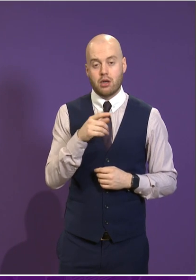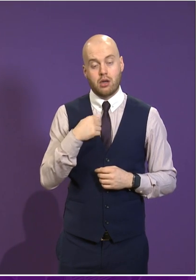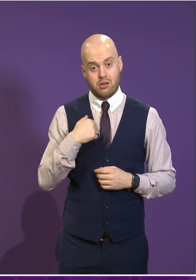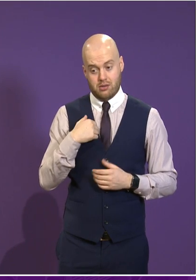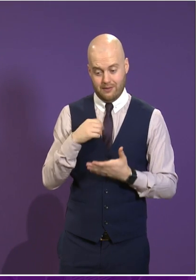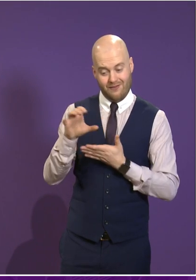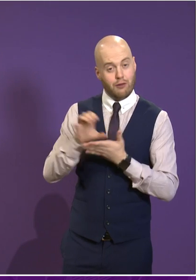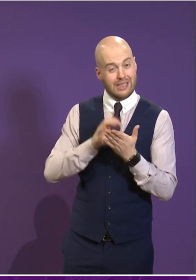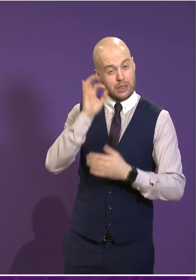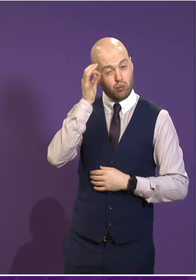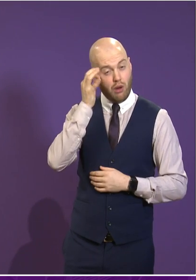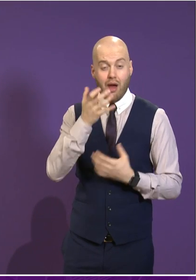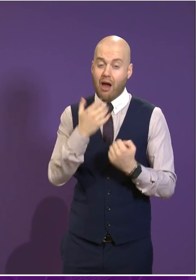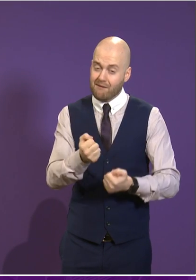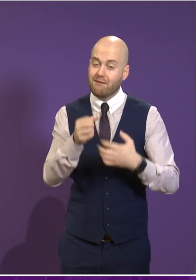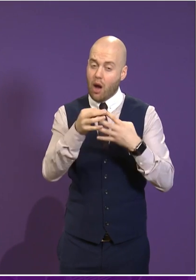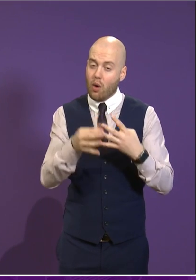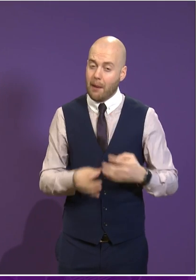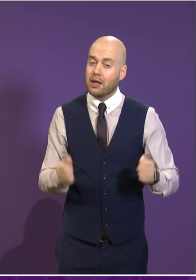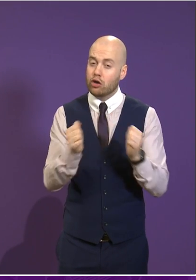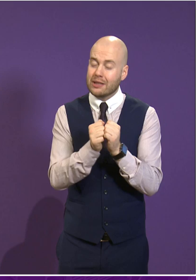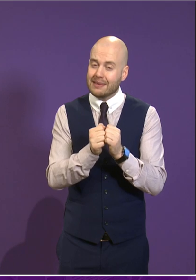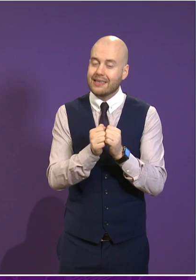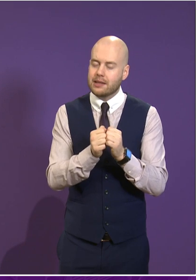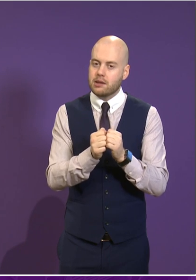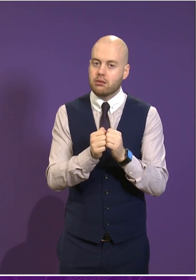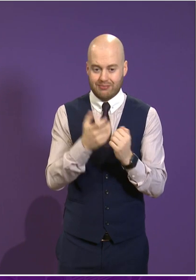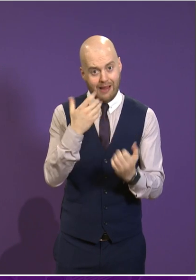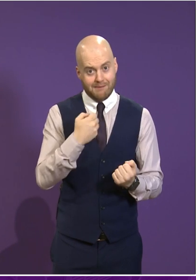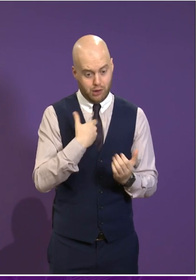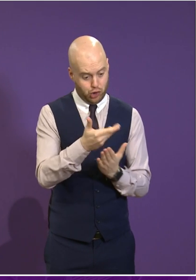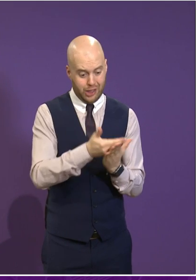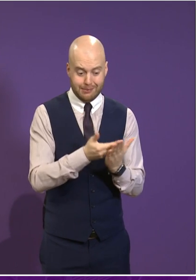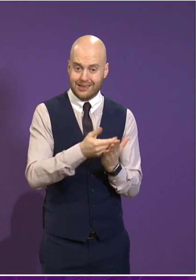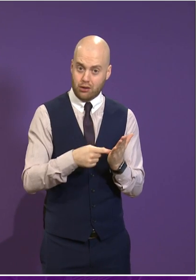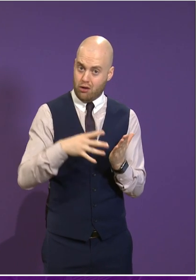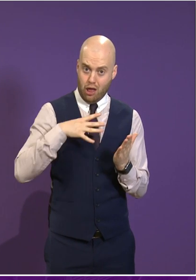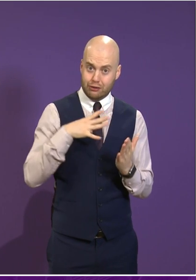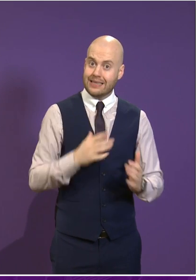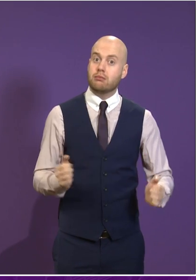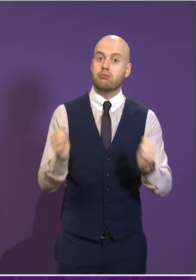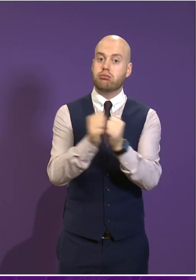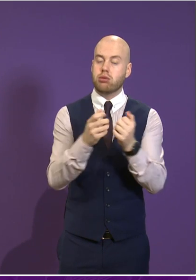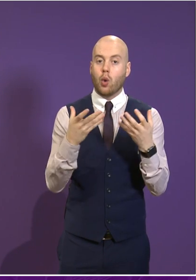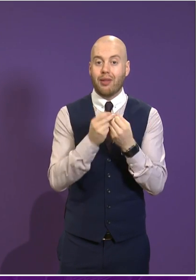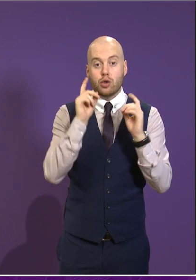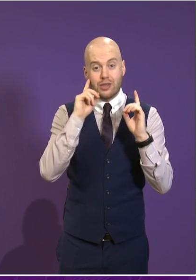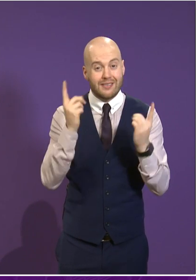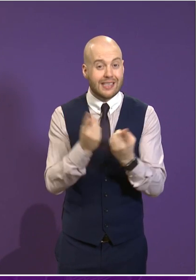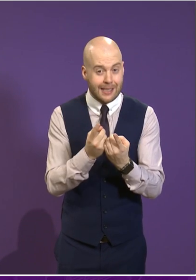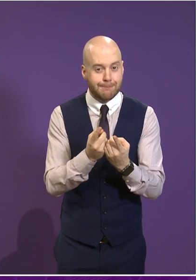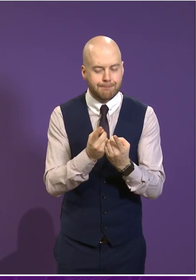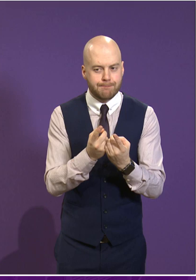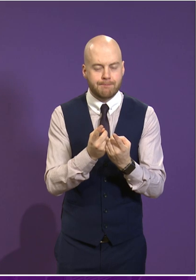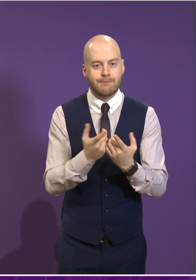keep as strategic documents that are agreed with the institution. And the question would be